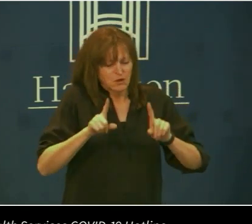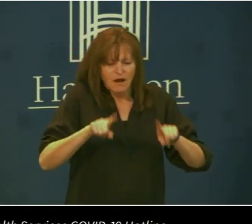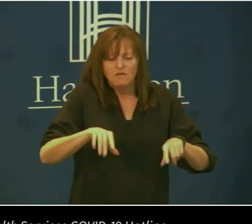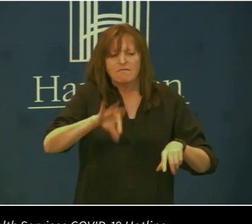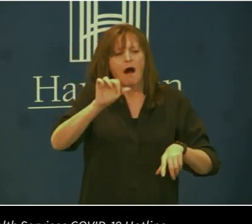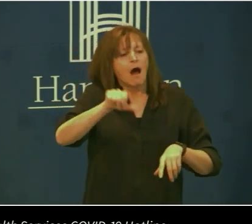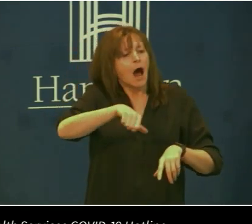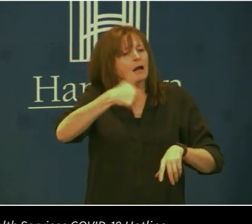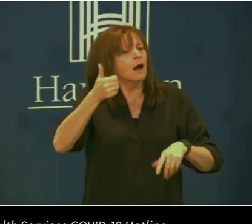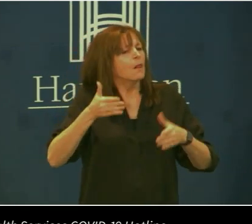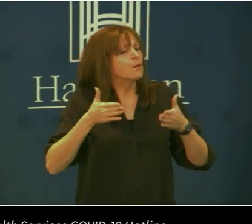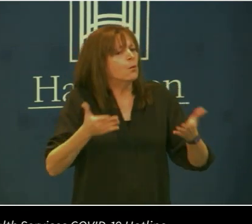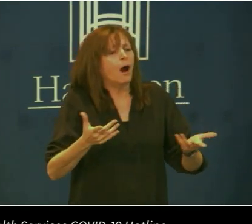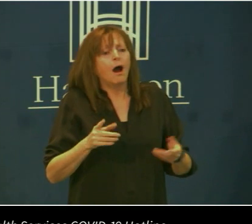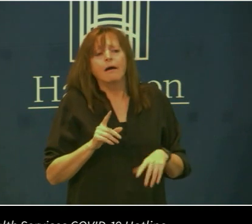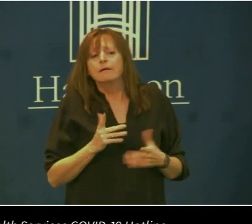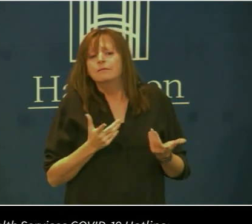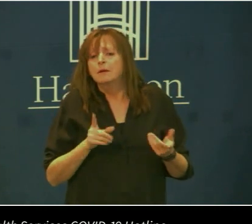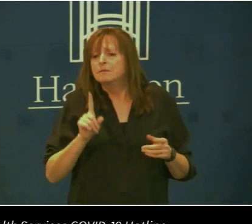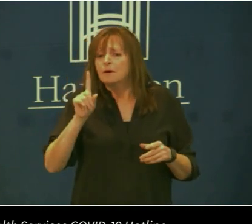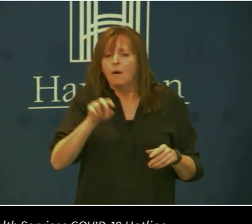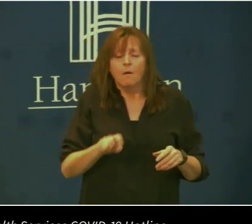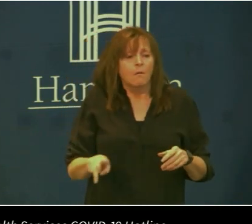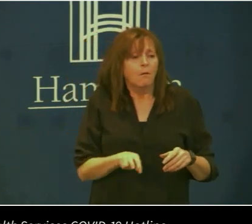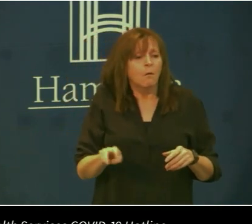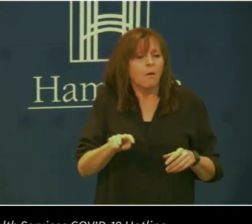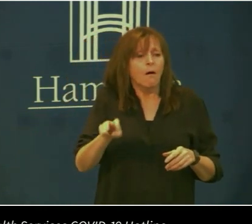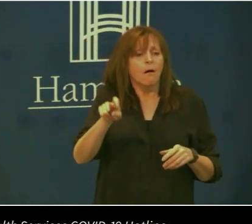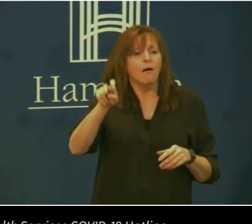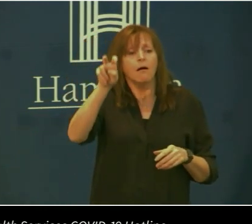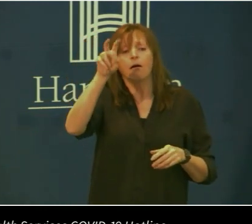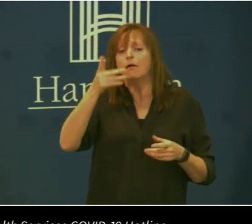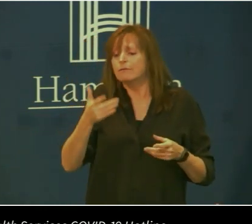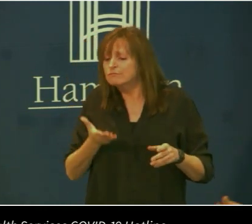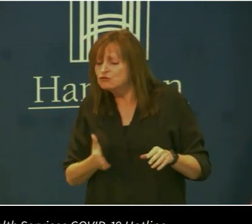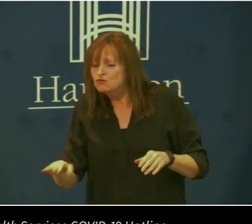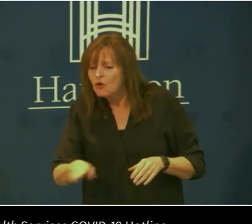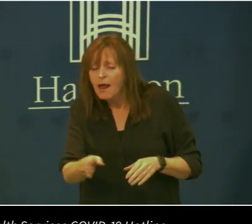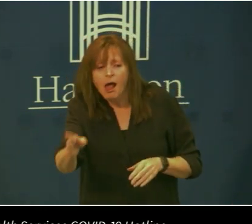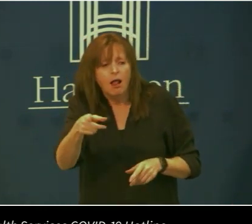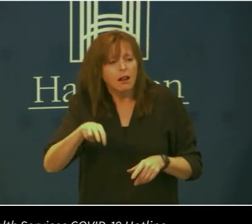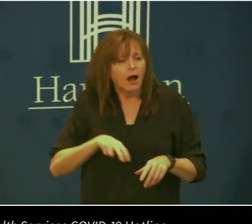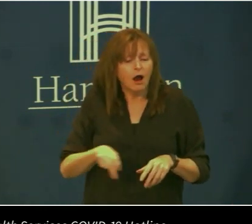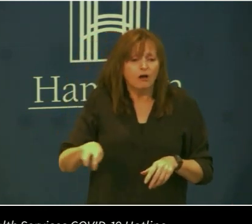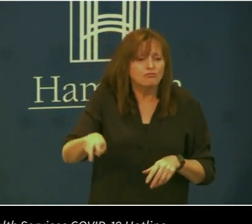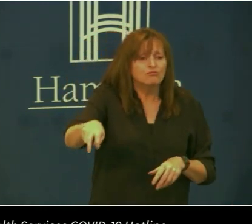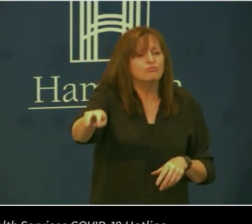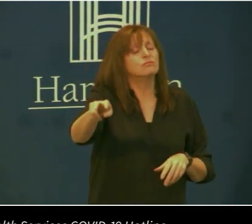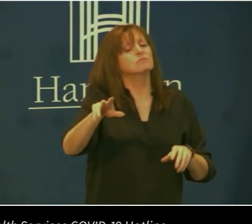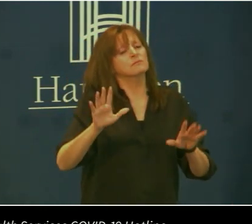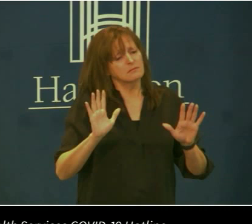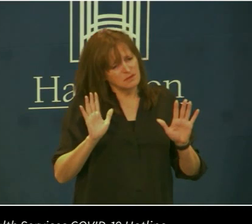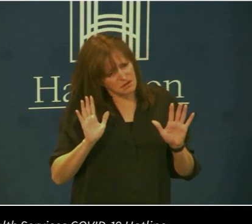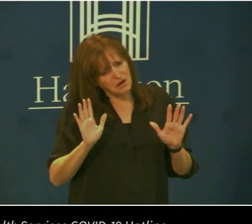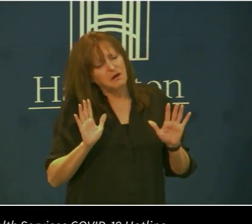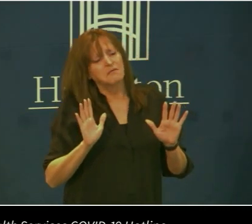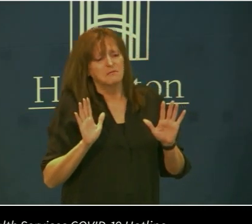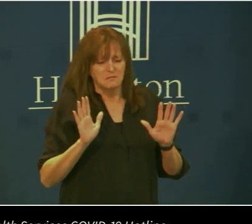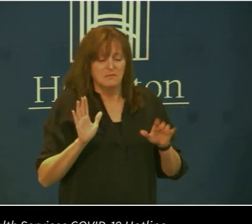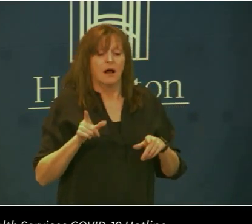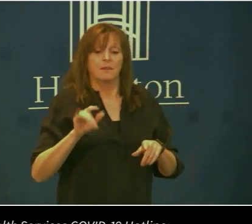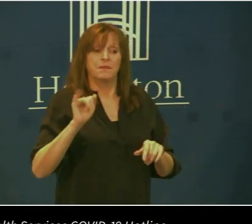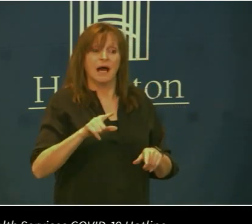trails. It might be better for you. Some non-essential travel up and down the escarpment as well. The stairs,